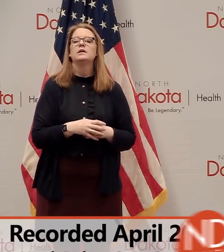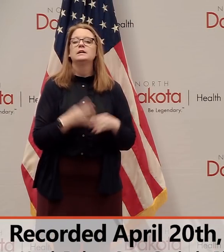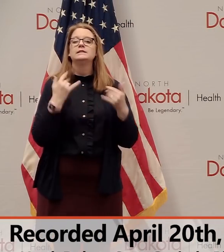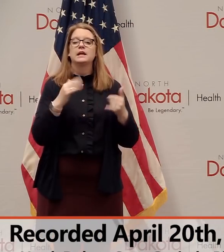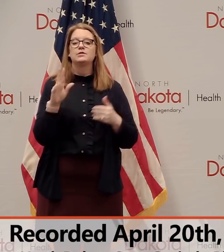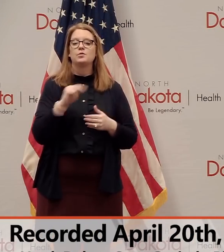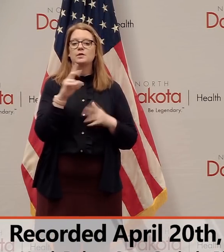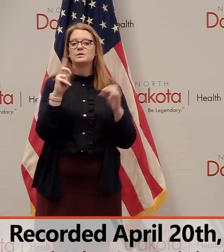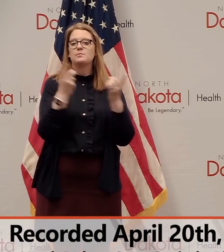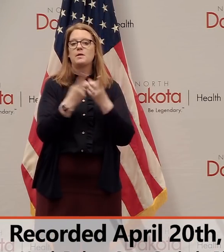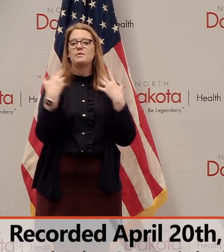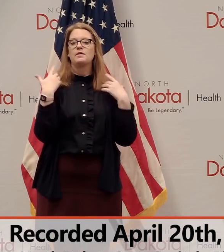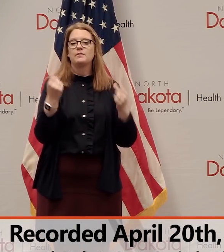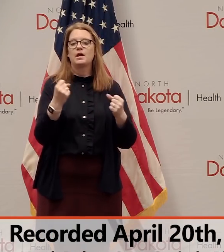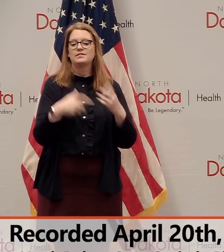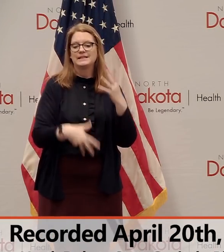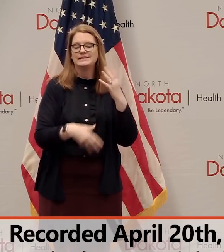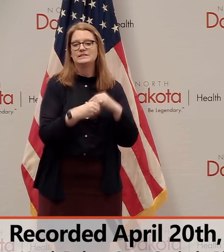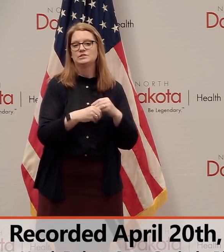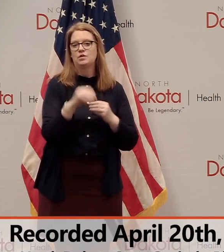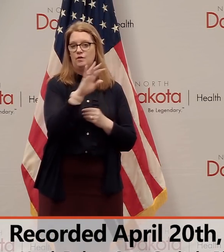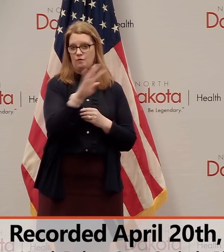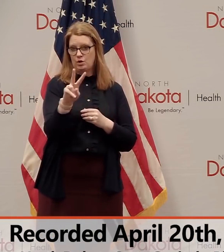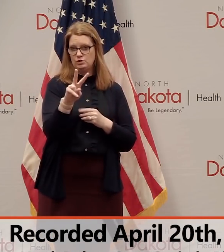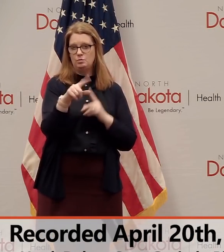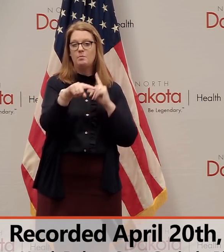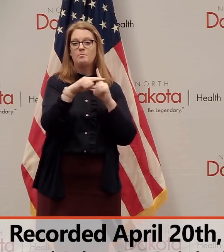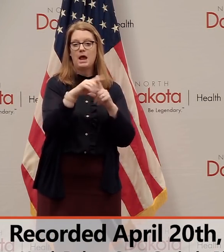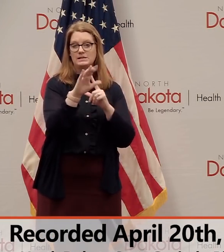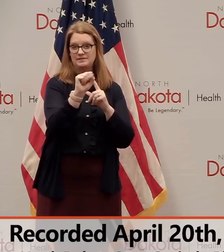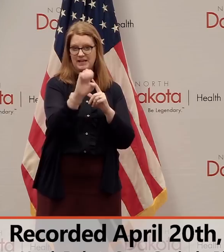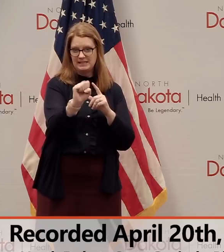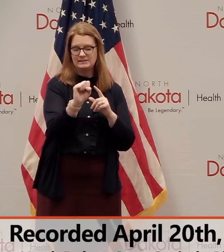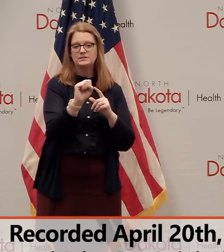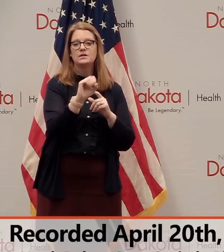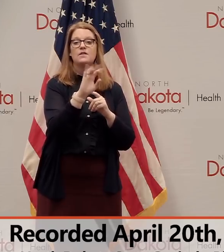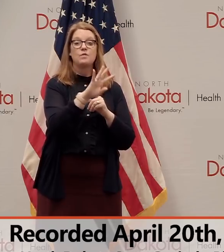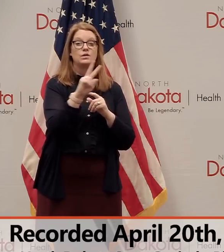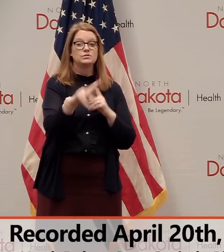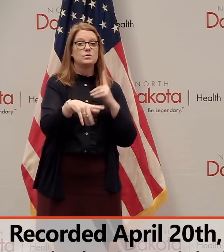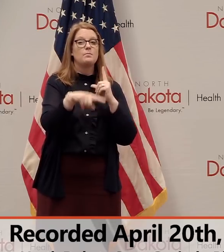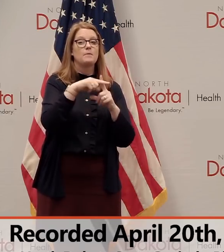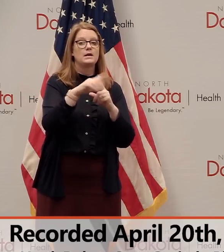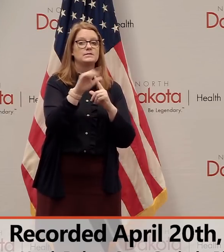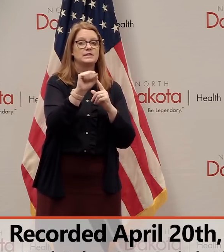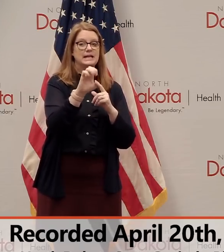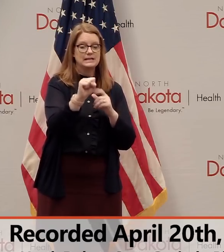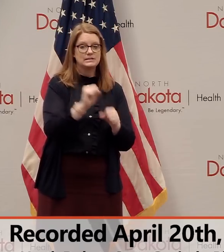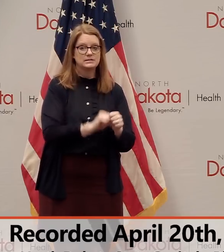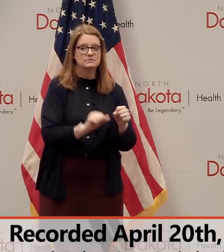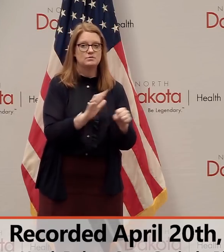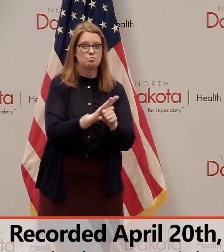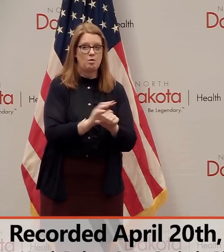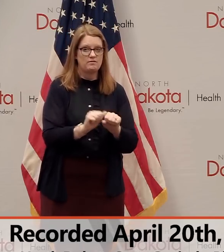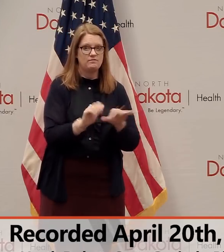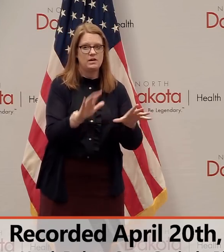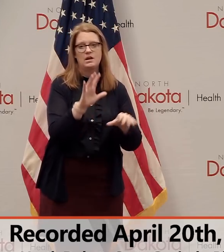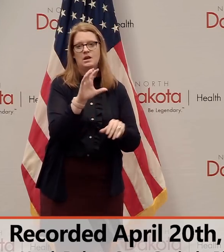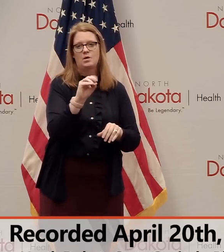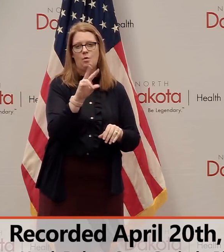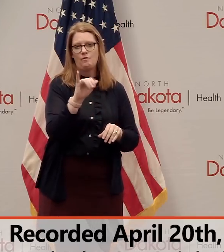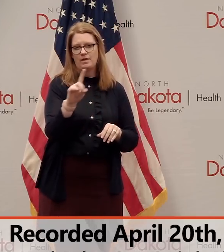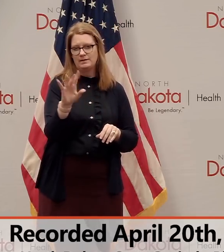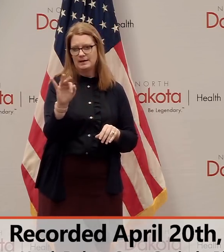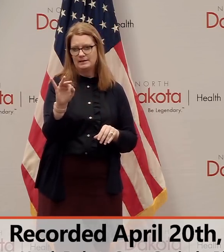Today, the North Dakota Department of Health confirmed 42 additional cases of coronavirus disease,